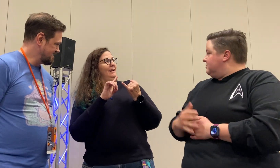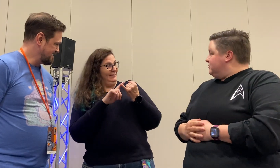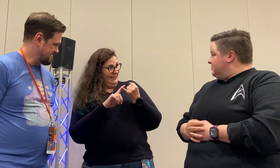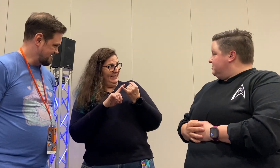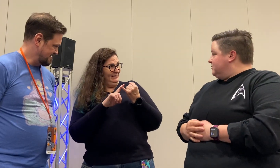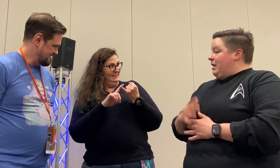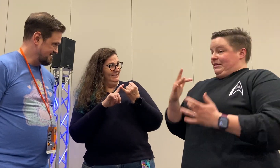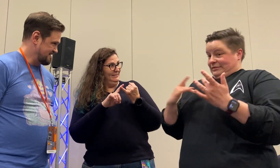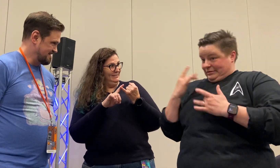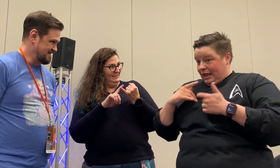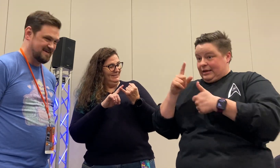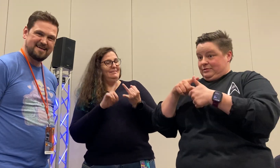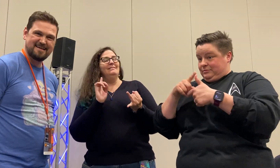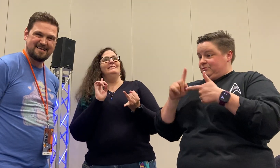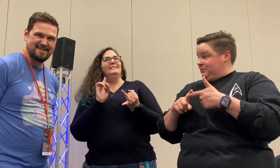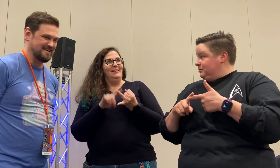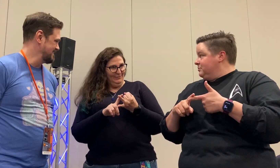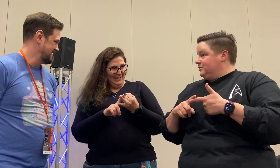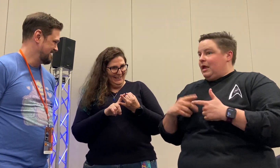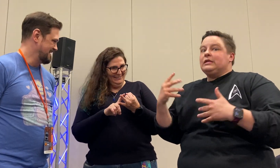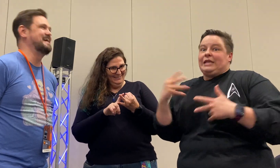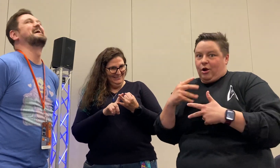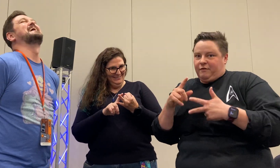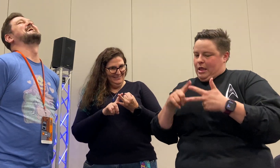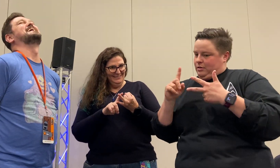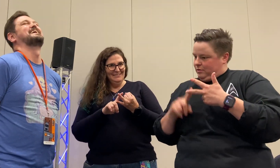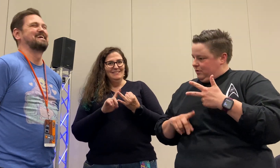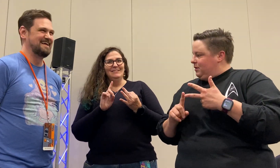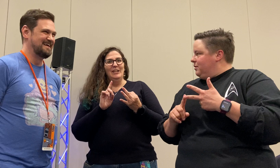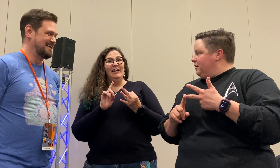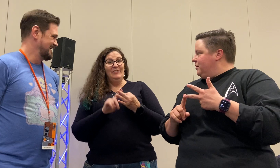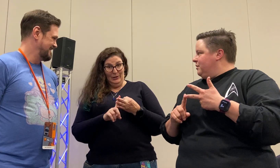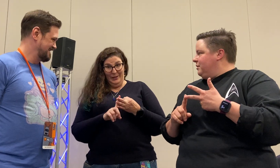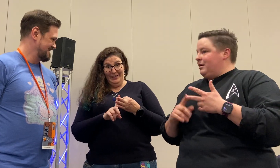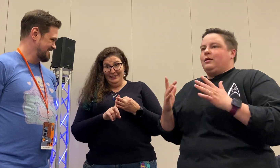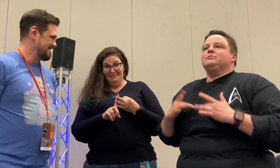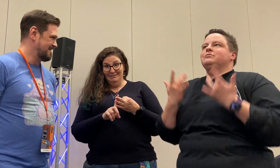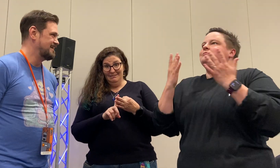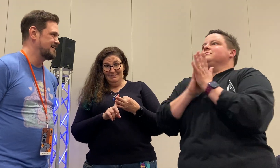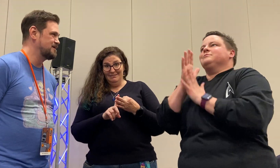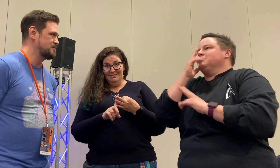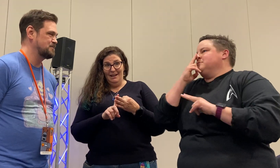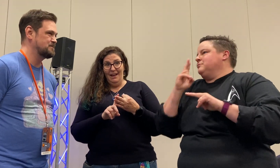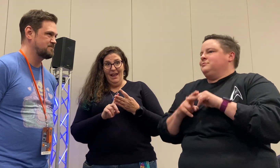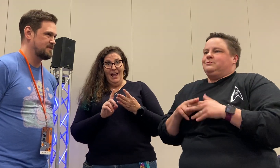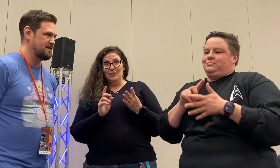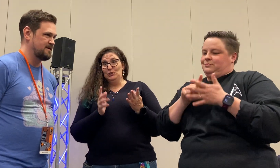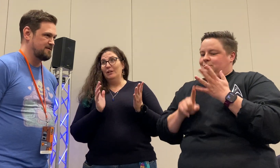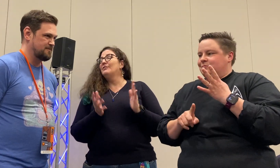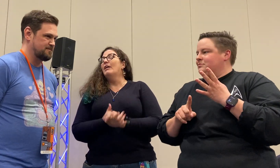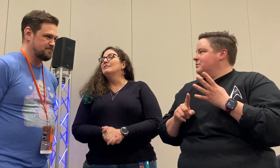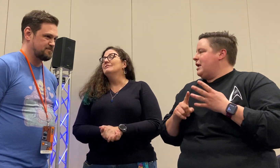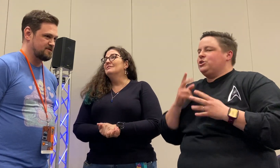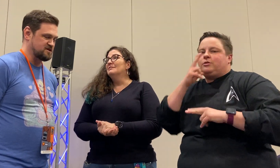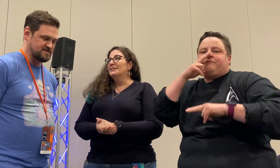Exciting, terrifying, exhilarating, and just fun. Just